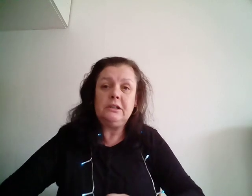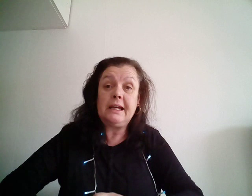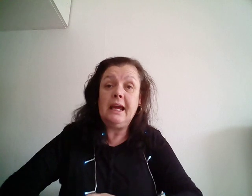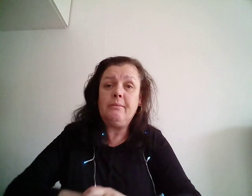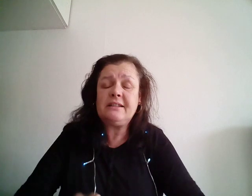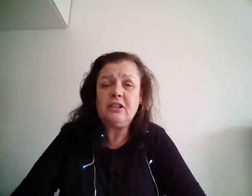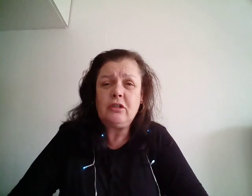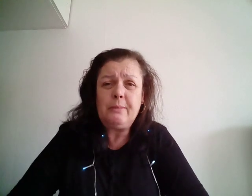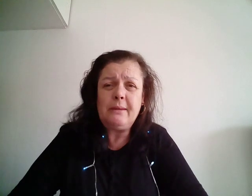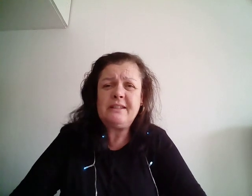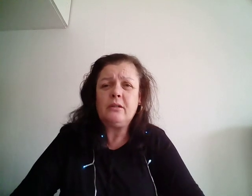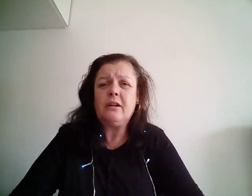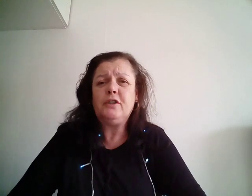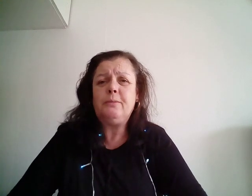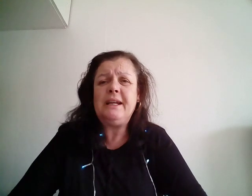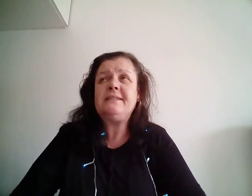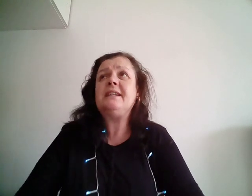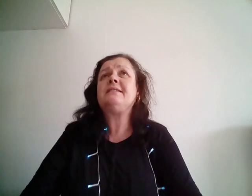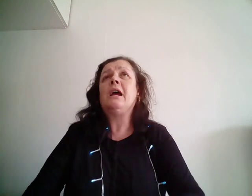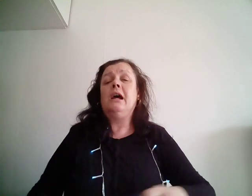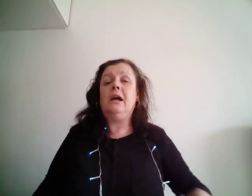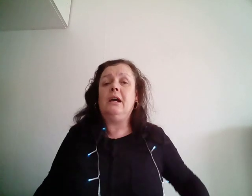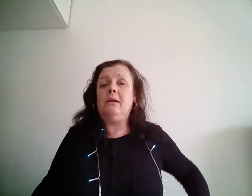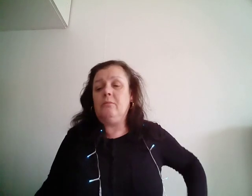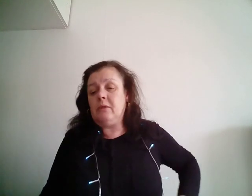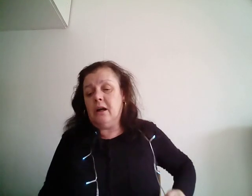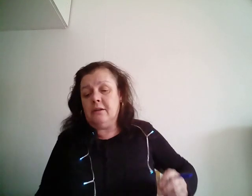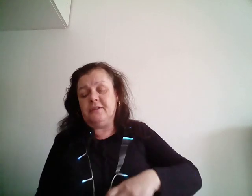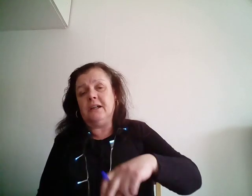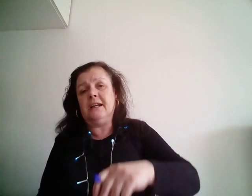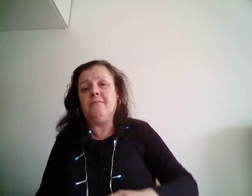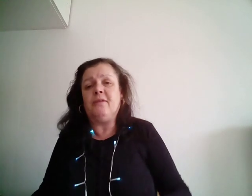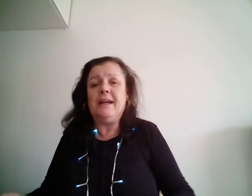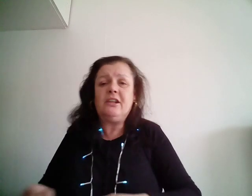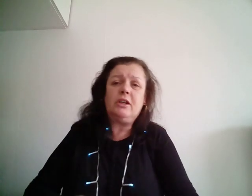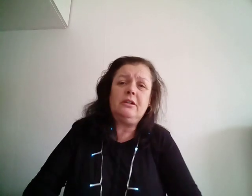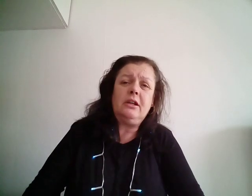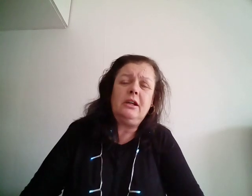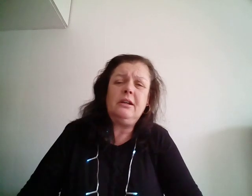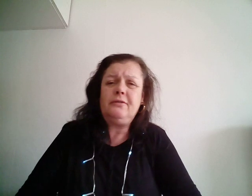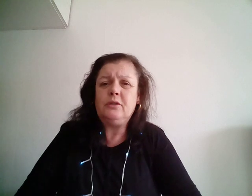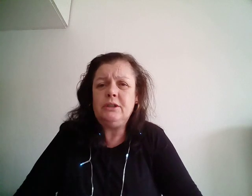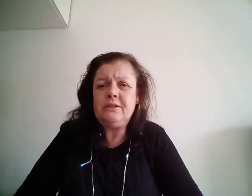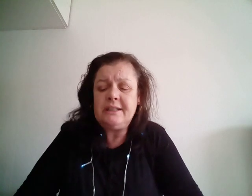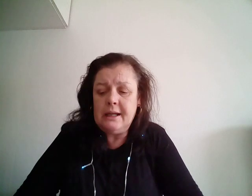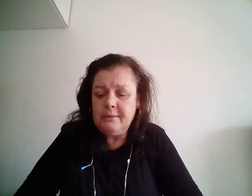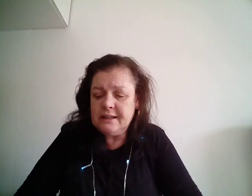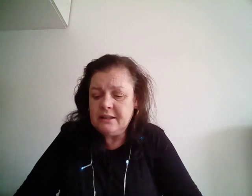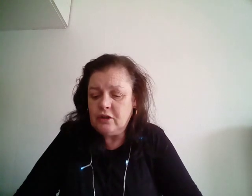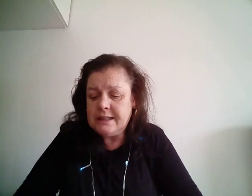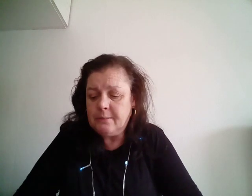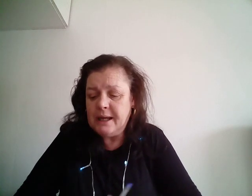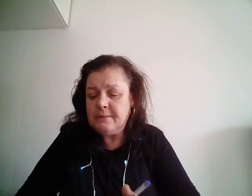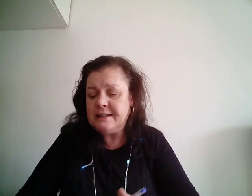1, 2, 3, 4. Okay, my delicious babies. So I've got 4 pieces of information for you today, my delicious little babies.